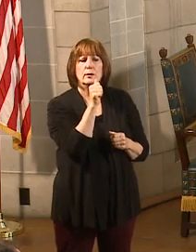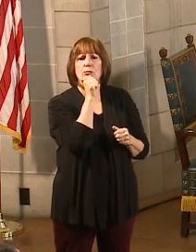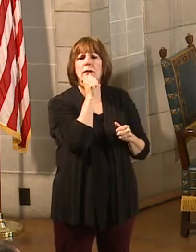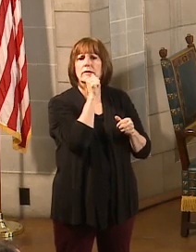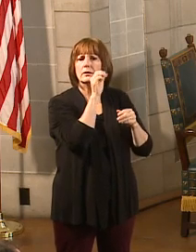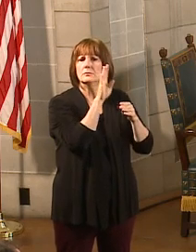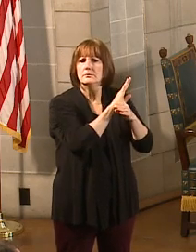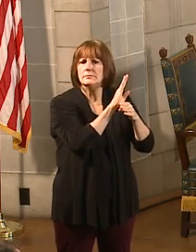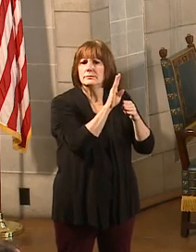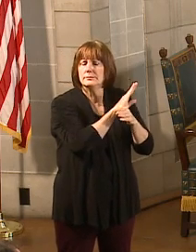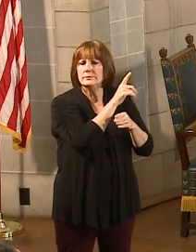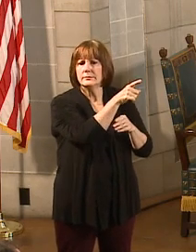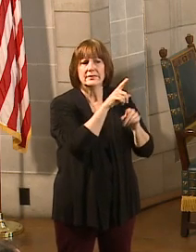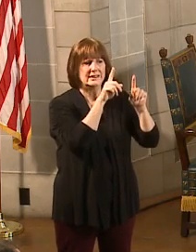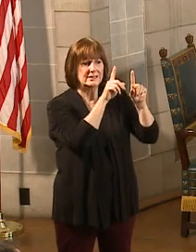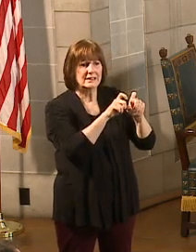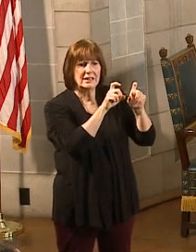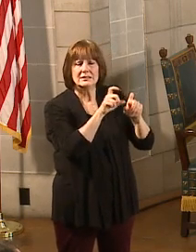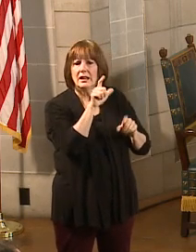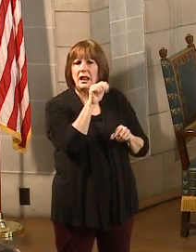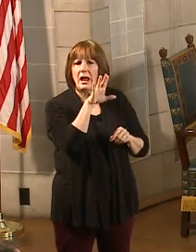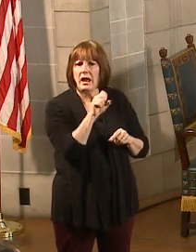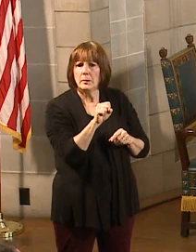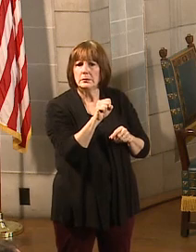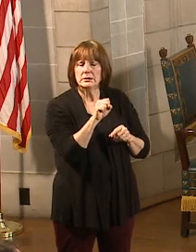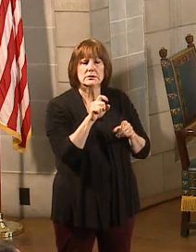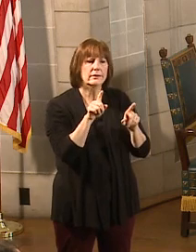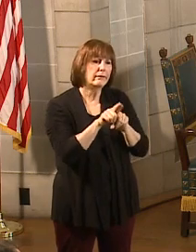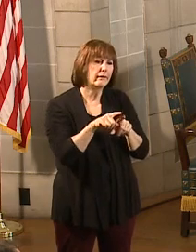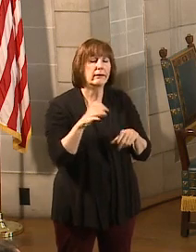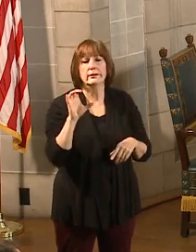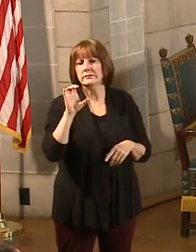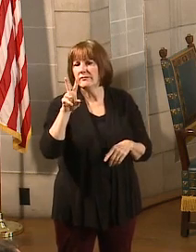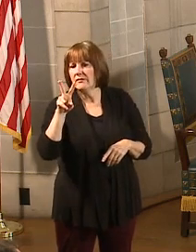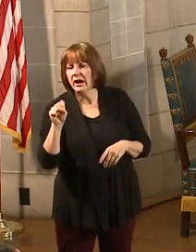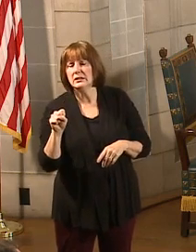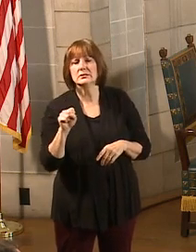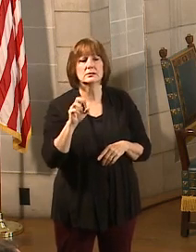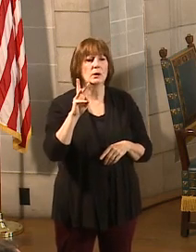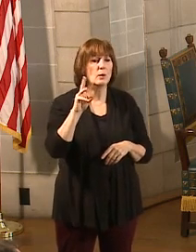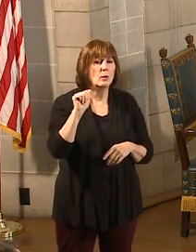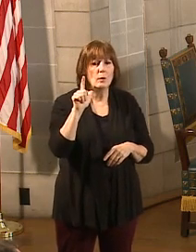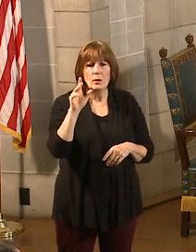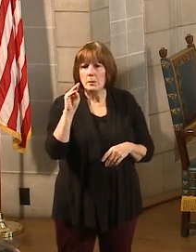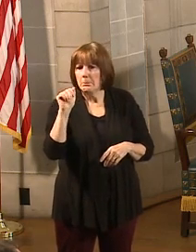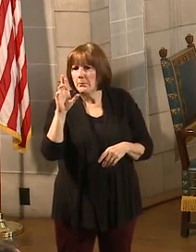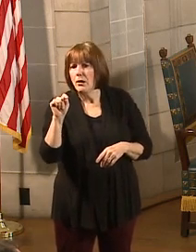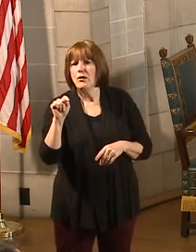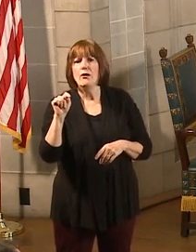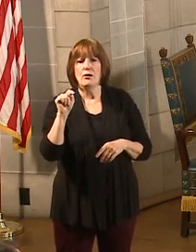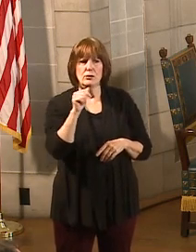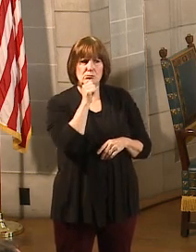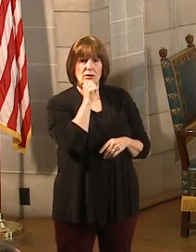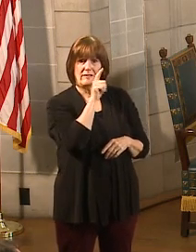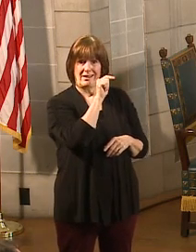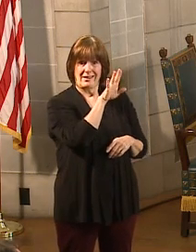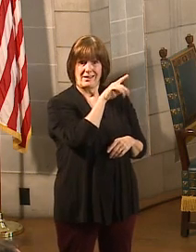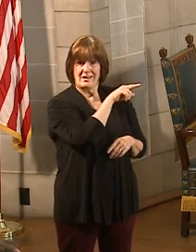who are providing testing to various outlets like CVS or Walmart or something like that.